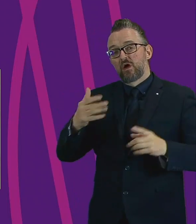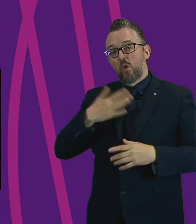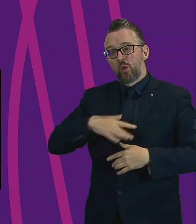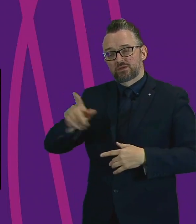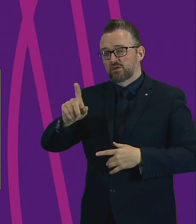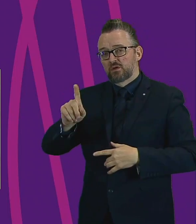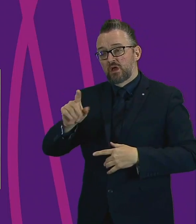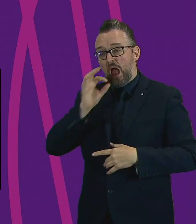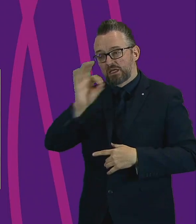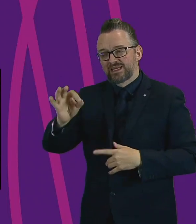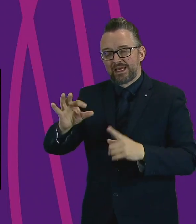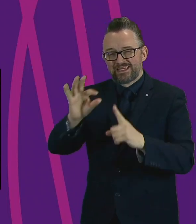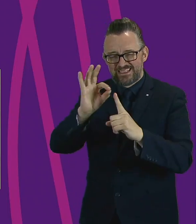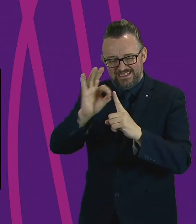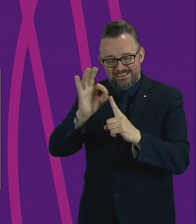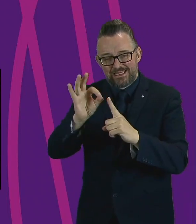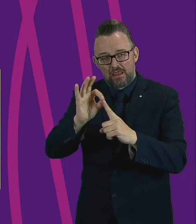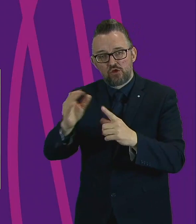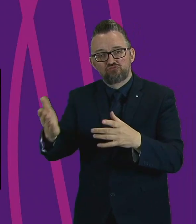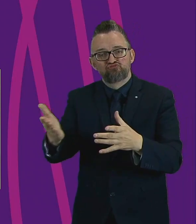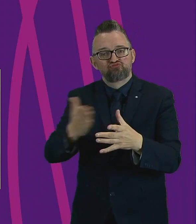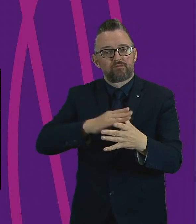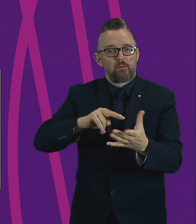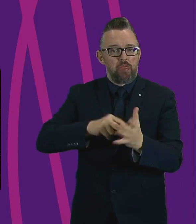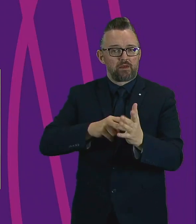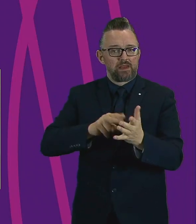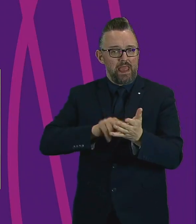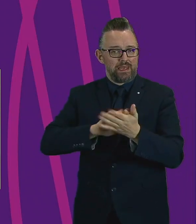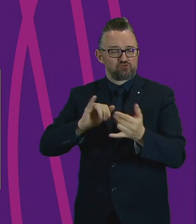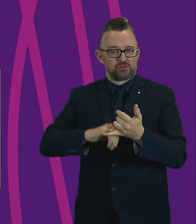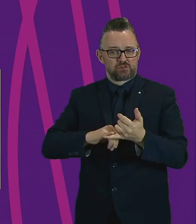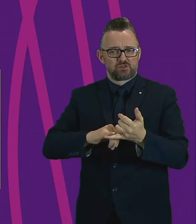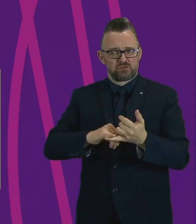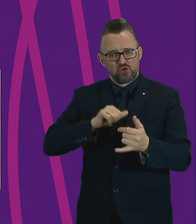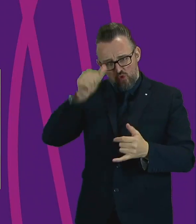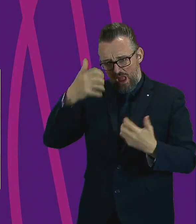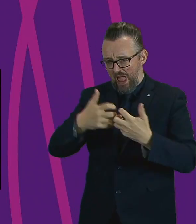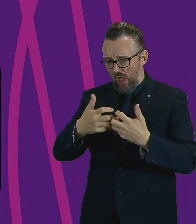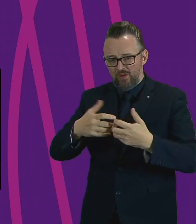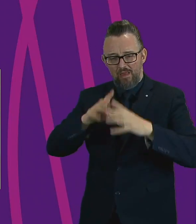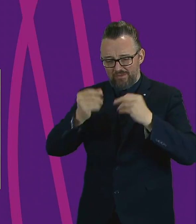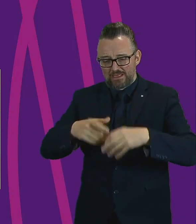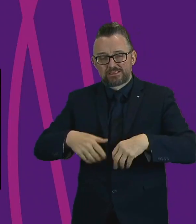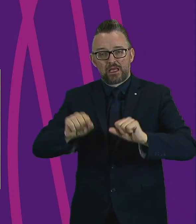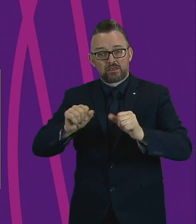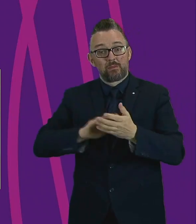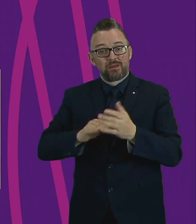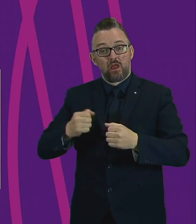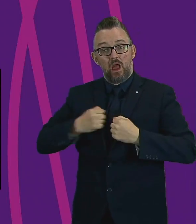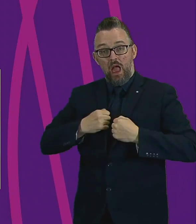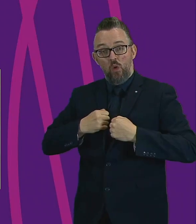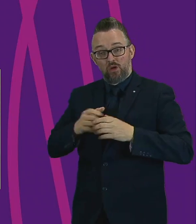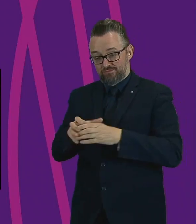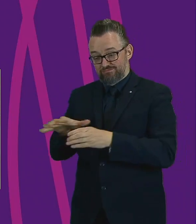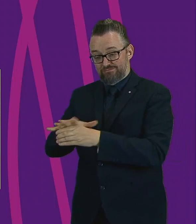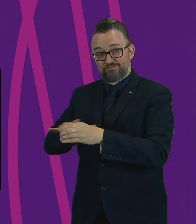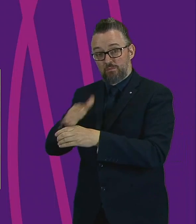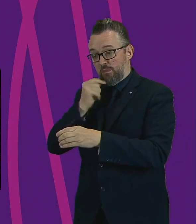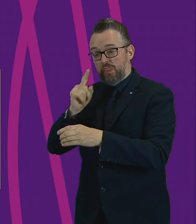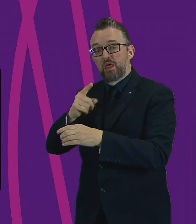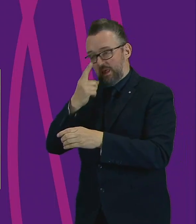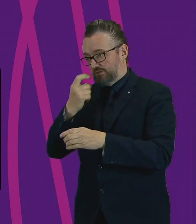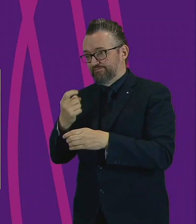detailed and comprehensive NHS recovery plan to restart our NHS services and allow our constituents to access them safely. Many